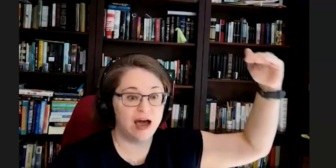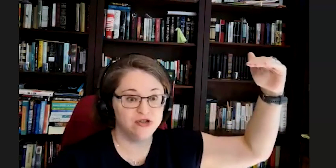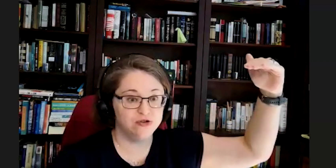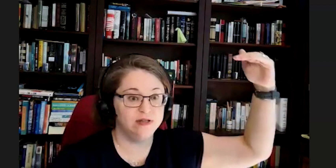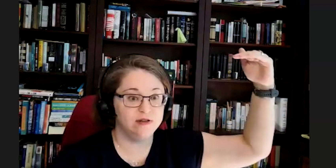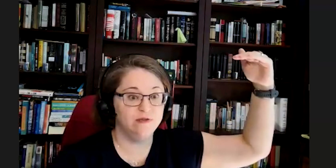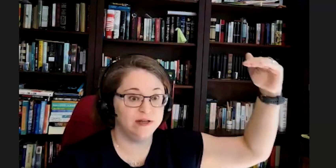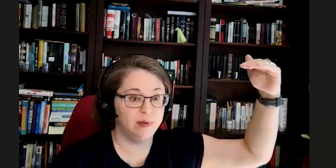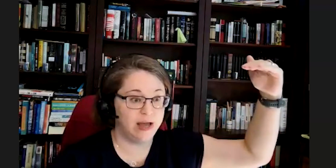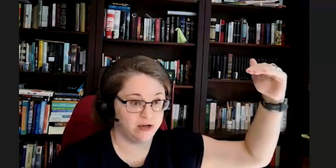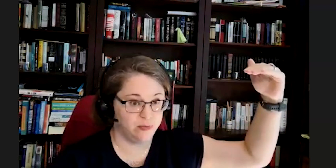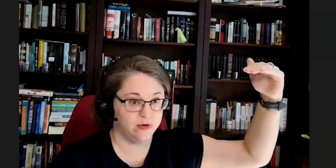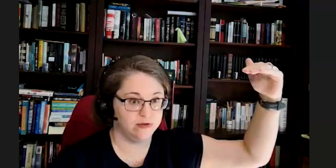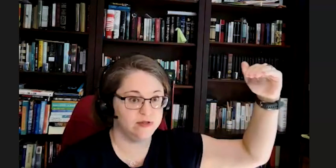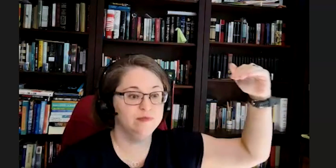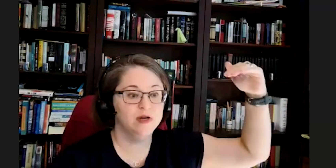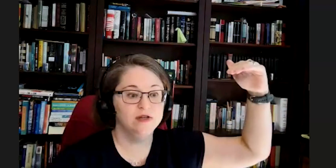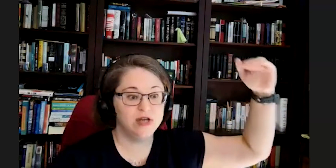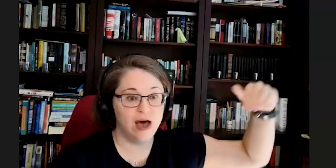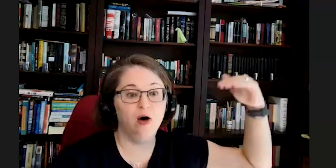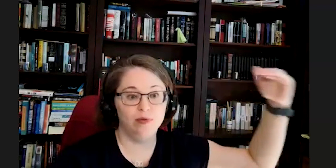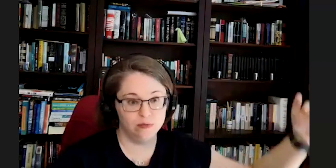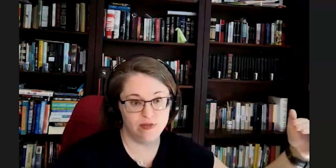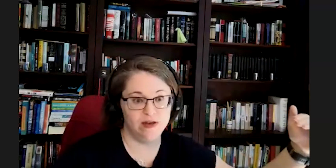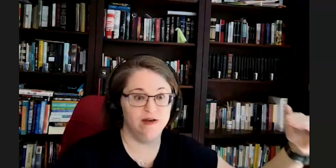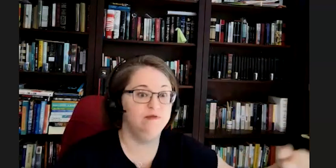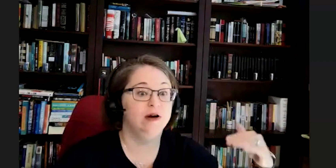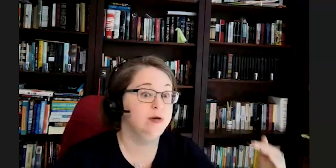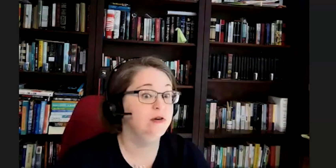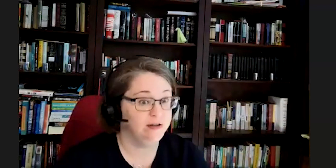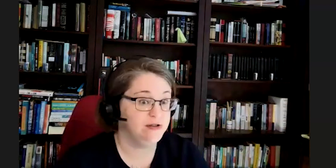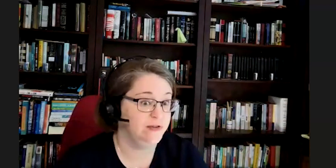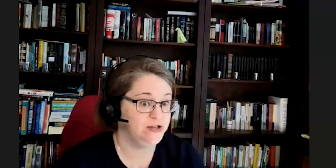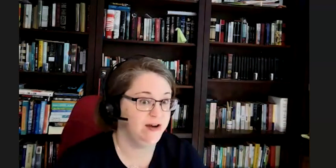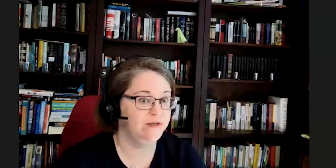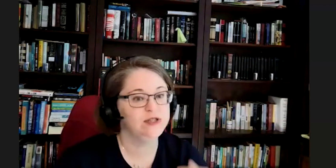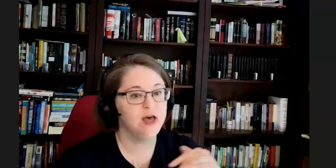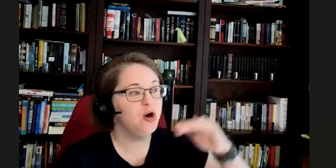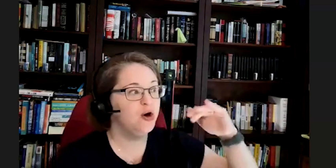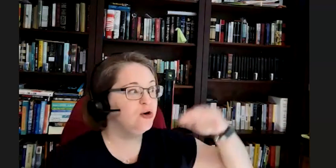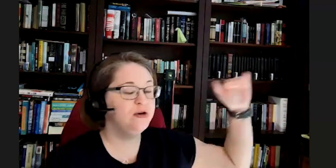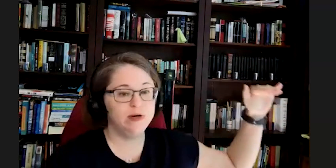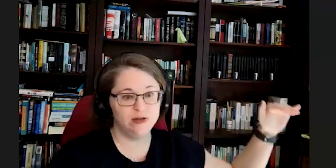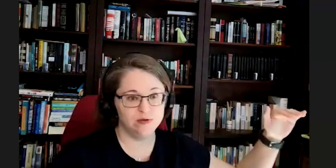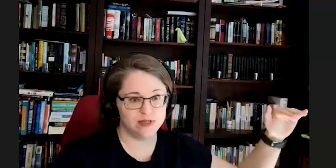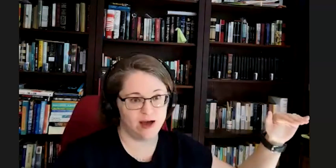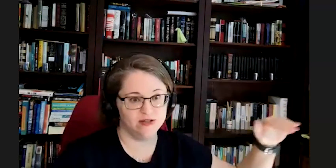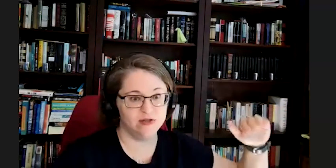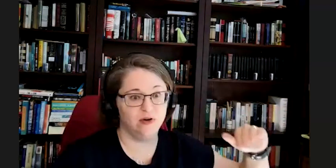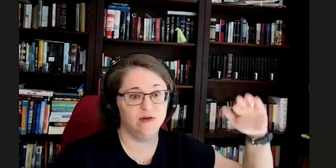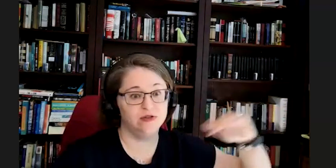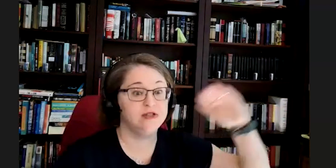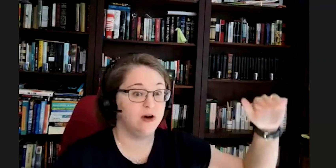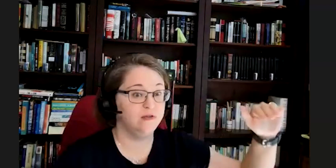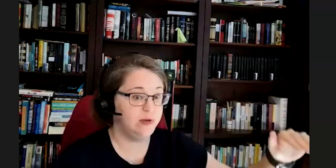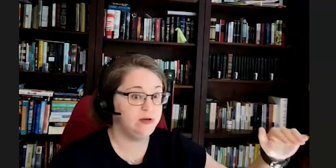identify ash trees affected by ash borers to help with environmental conservation efforts. Could we use that